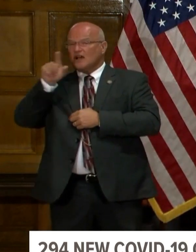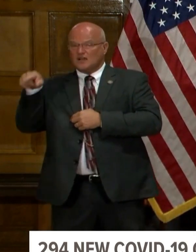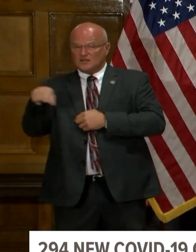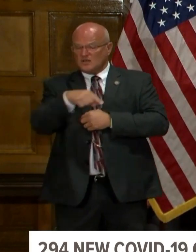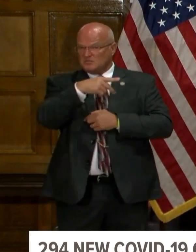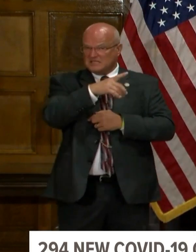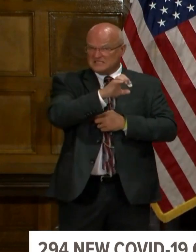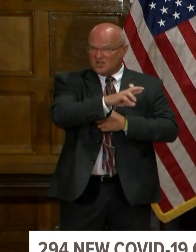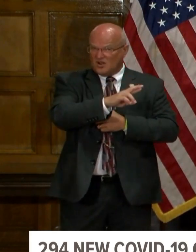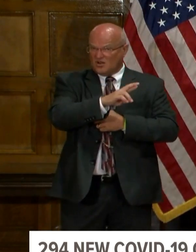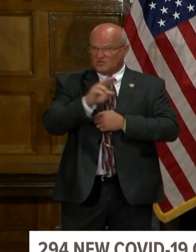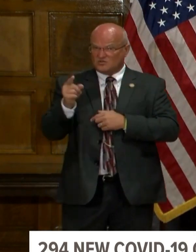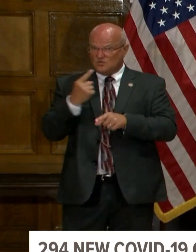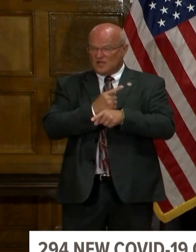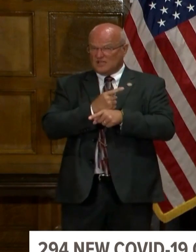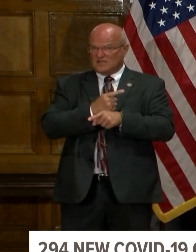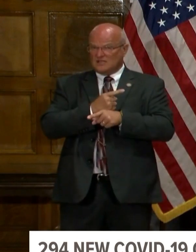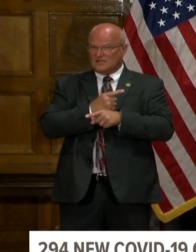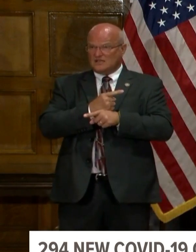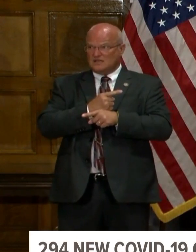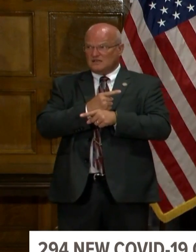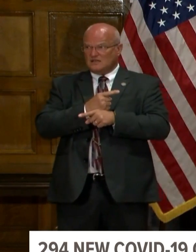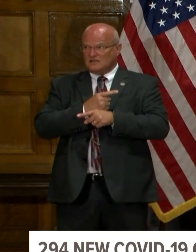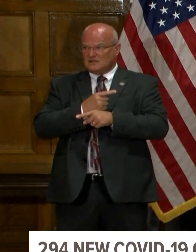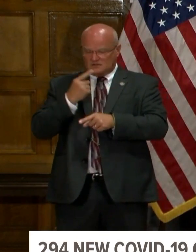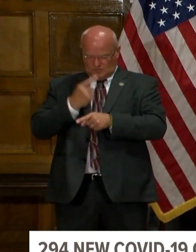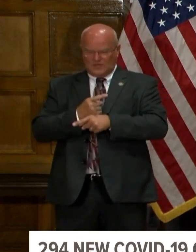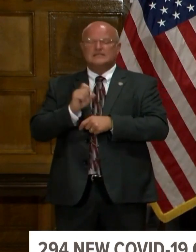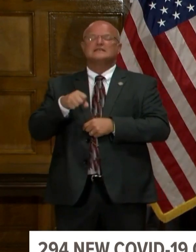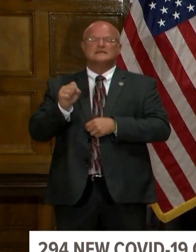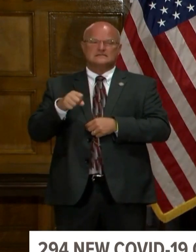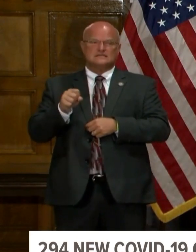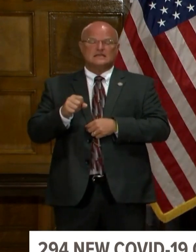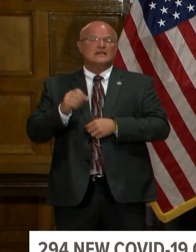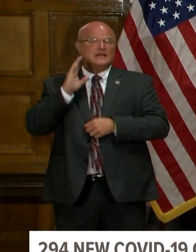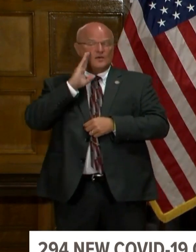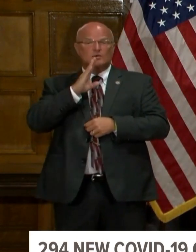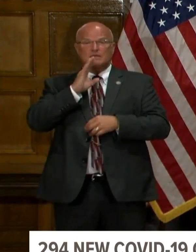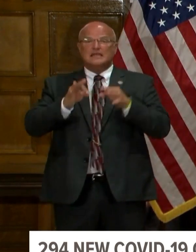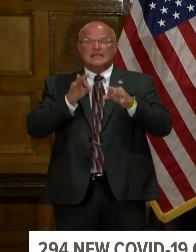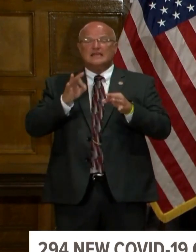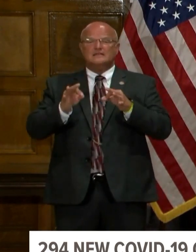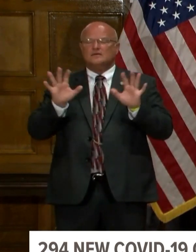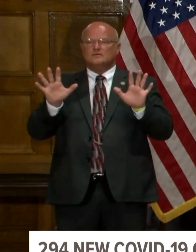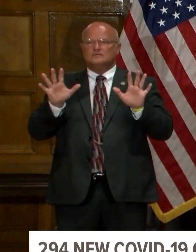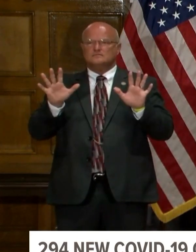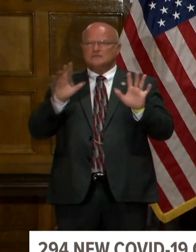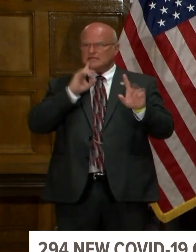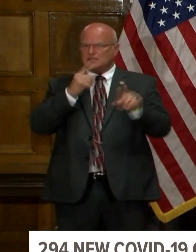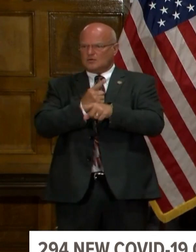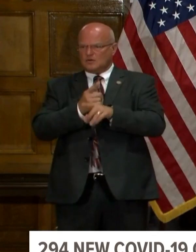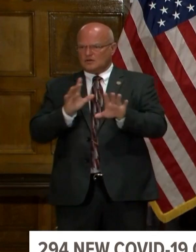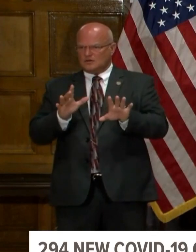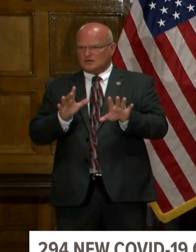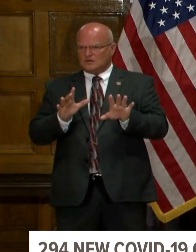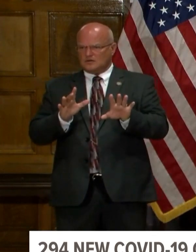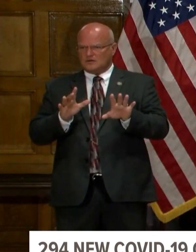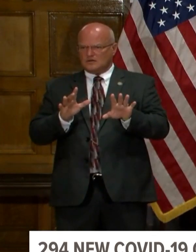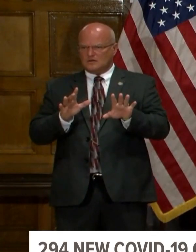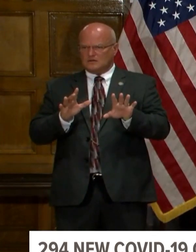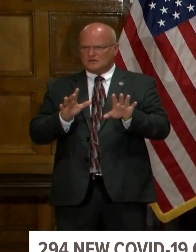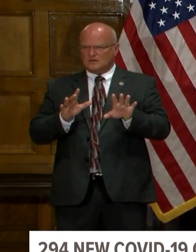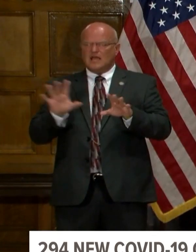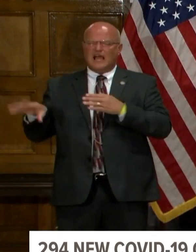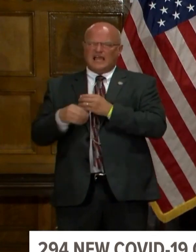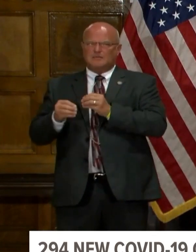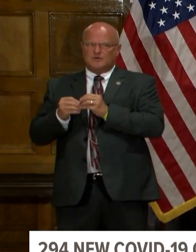get the PCR test. Is that correct? That is correct. That is correct. It would be if it's a. Now, did I answer that right? You answered it correctly. I